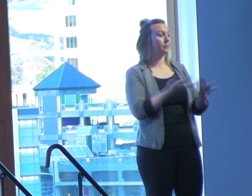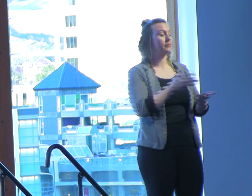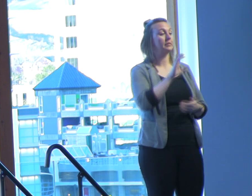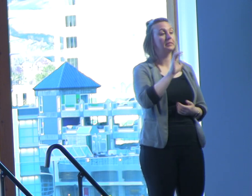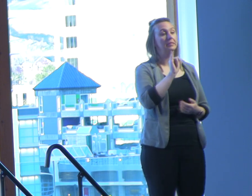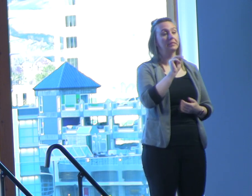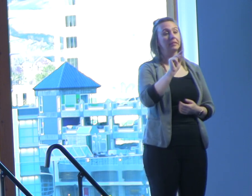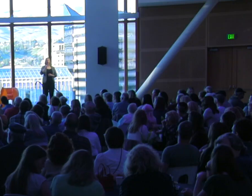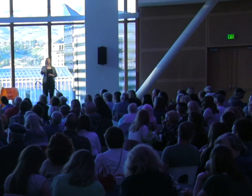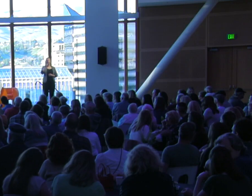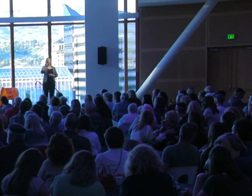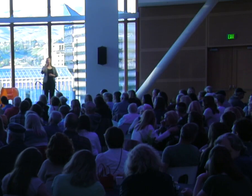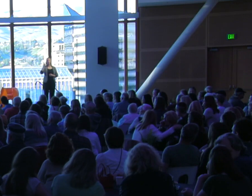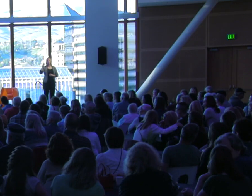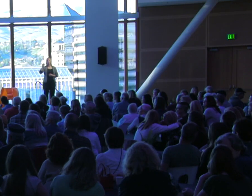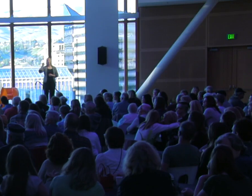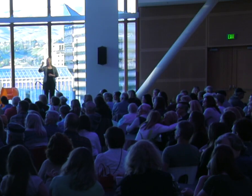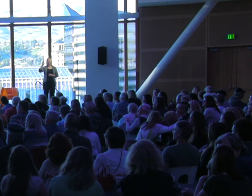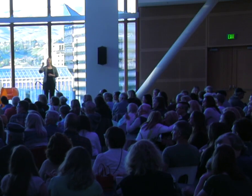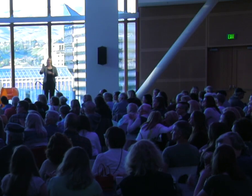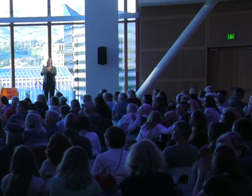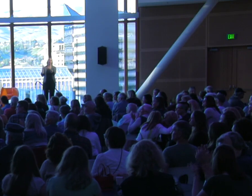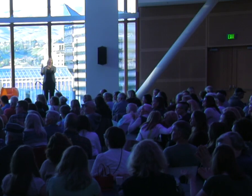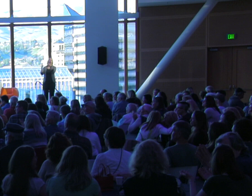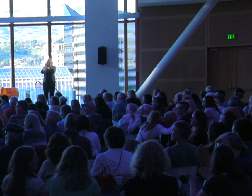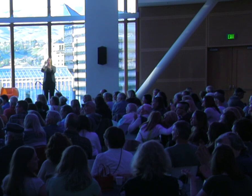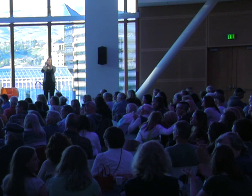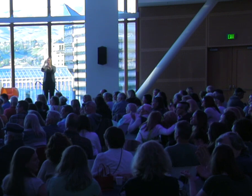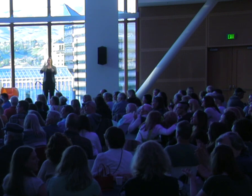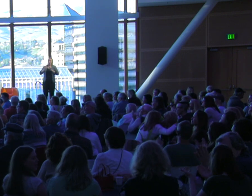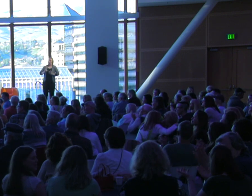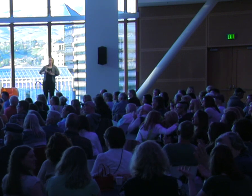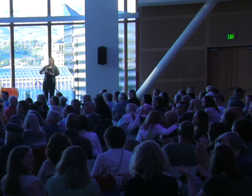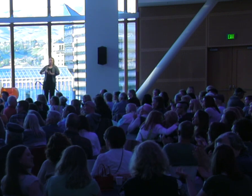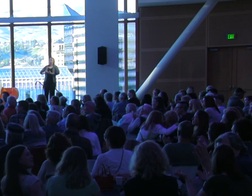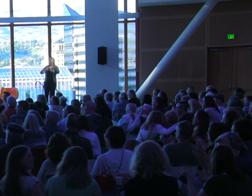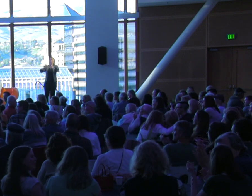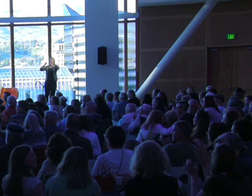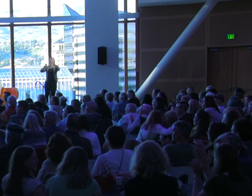Cynthia Wallace. Whoa.